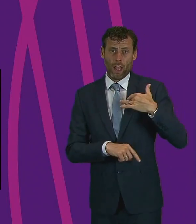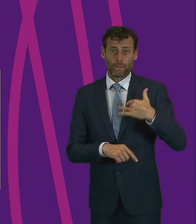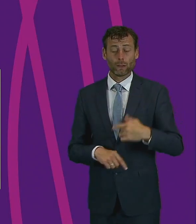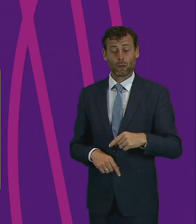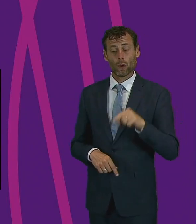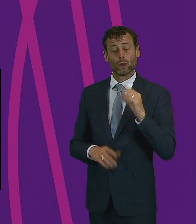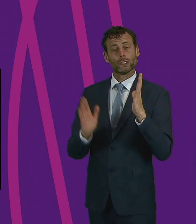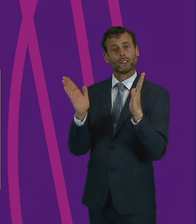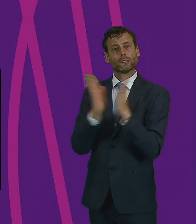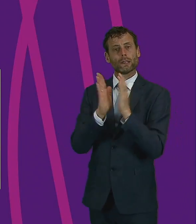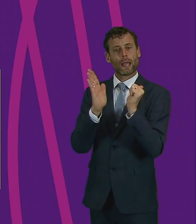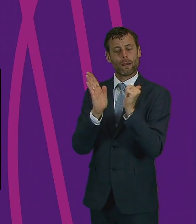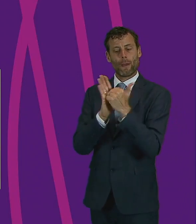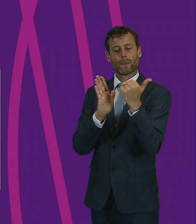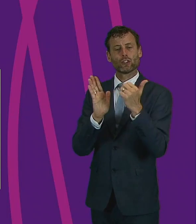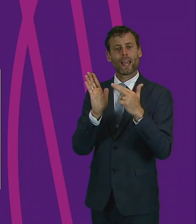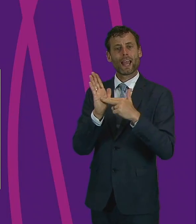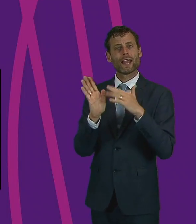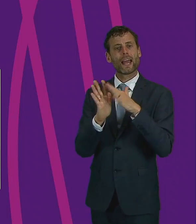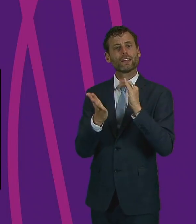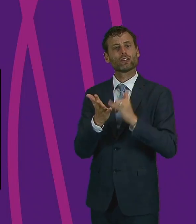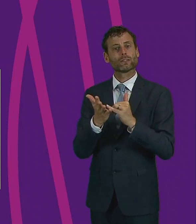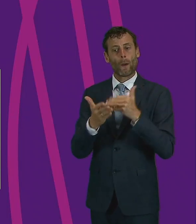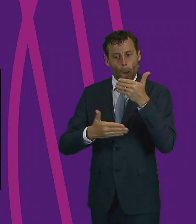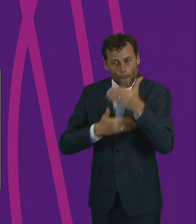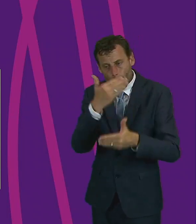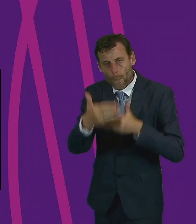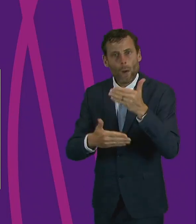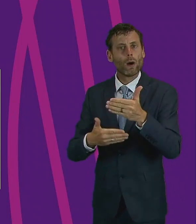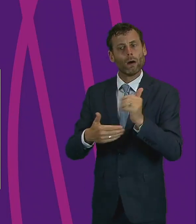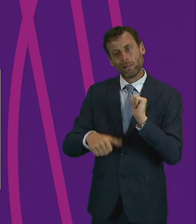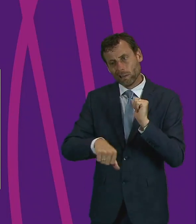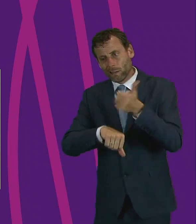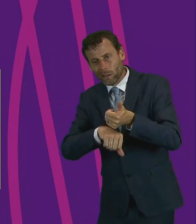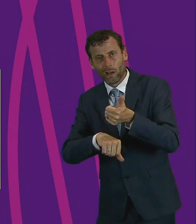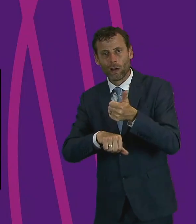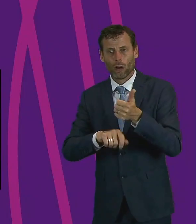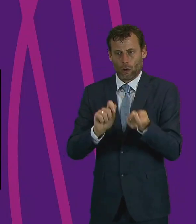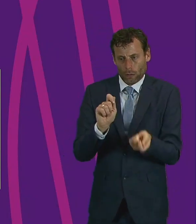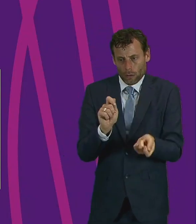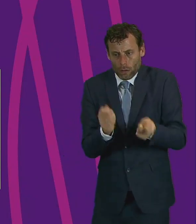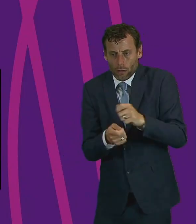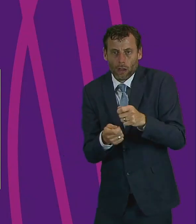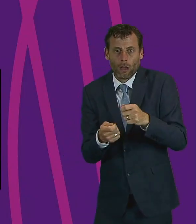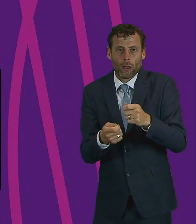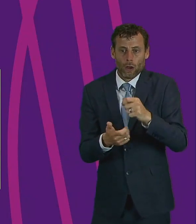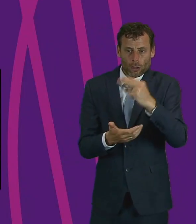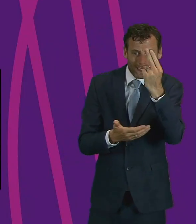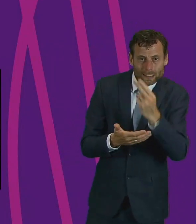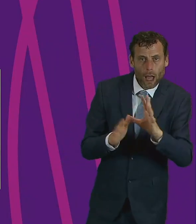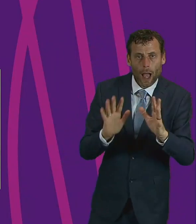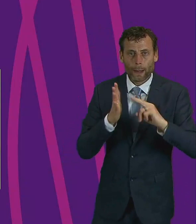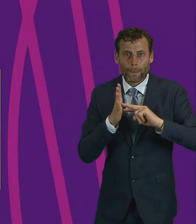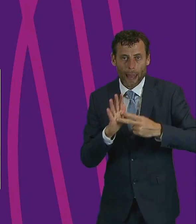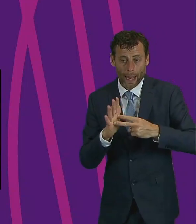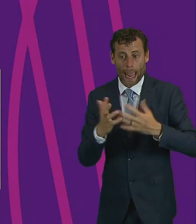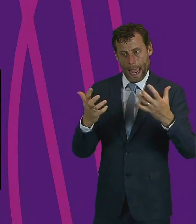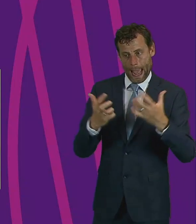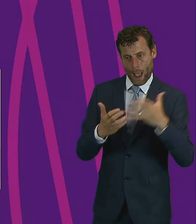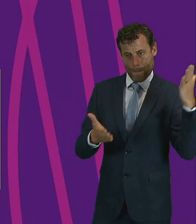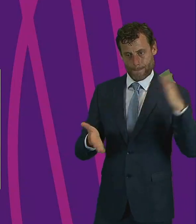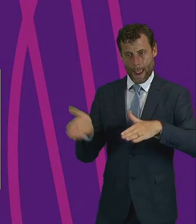for NHS mobilisation, remobilise, recover, redesign, sets out the core principles that underpin how we can safely